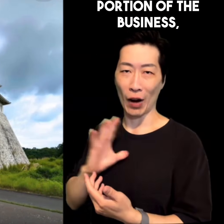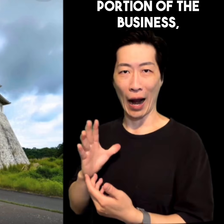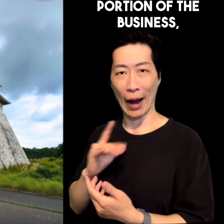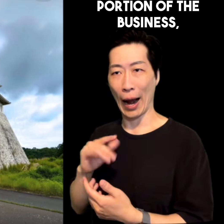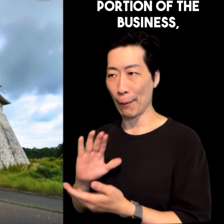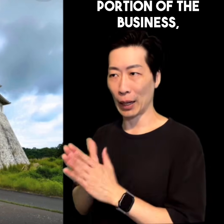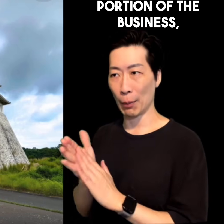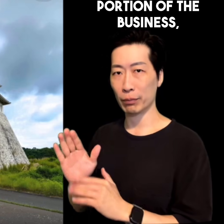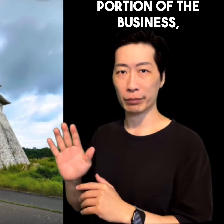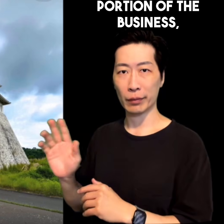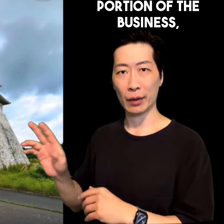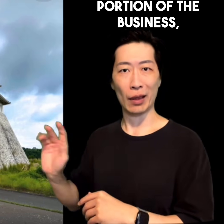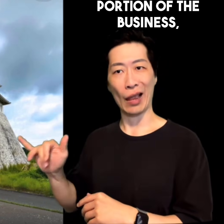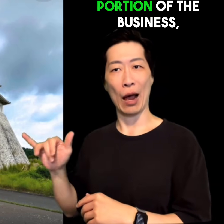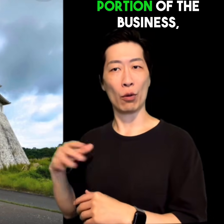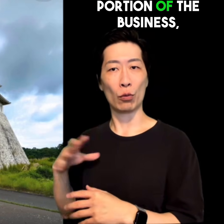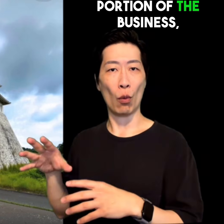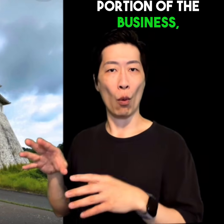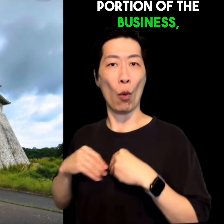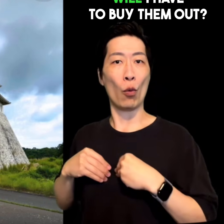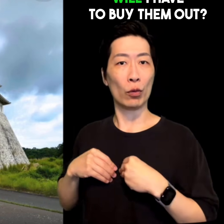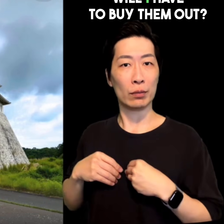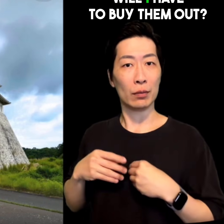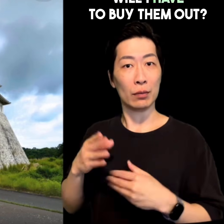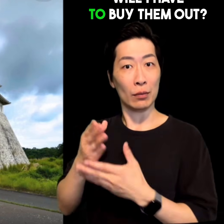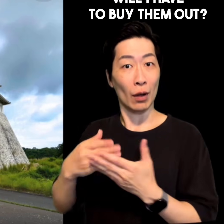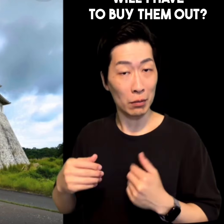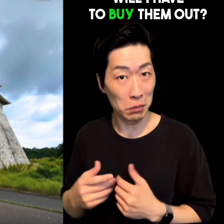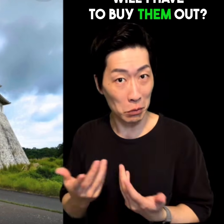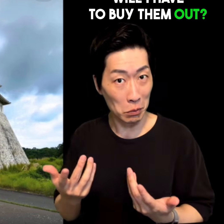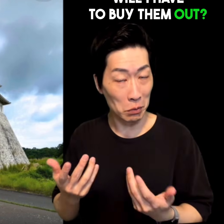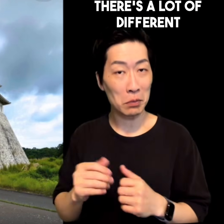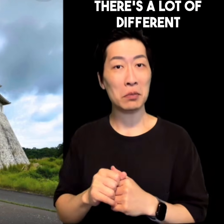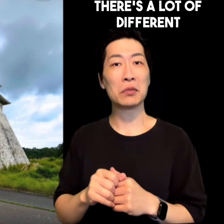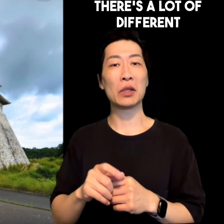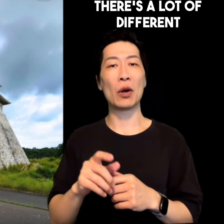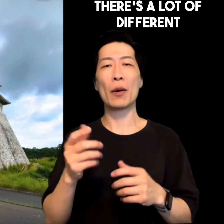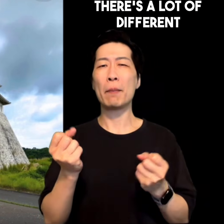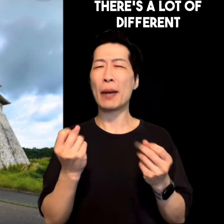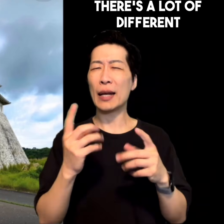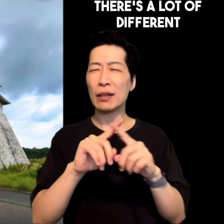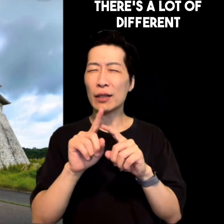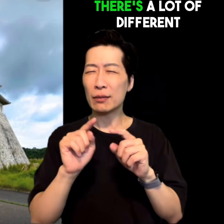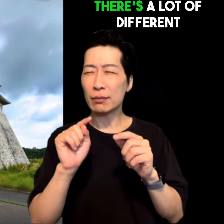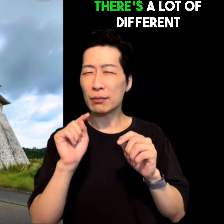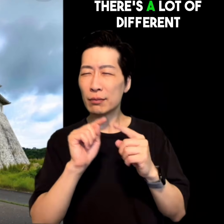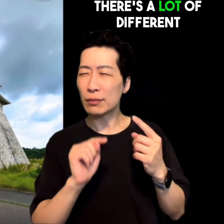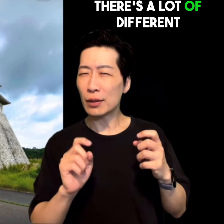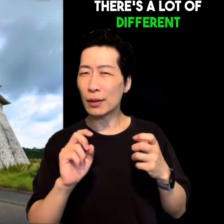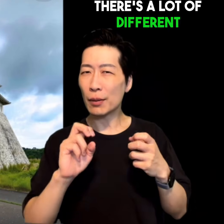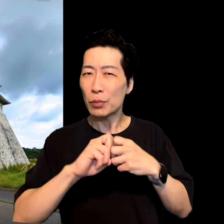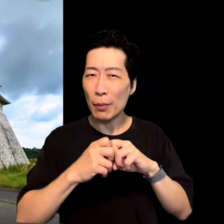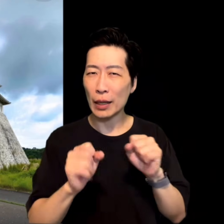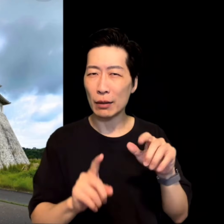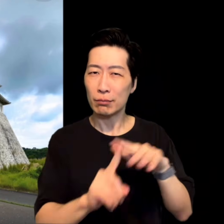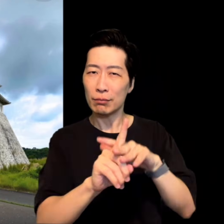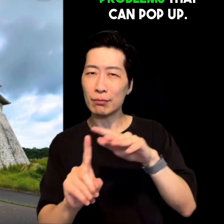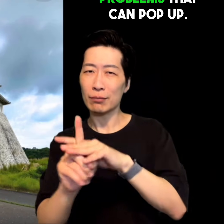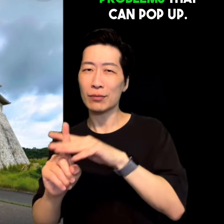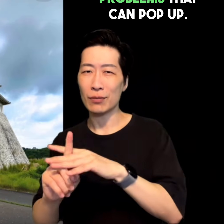or give up their portion of the business? Will I have to buy them out? And you know there's a lot of